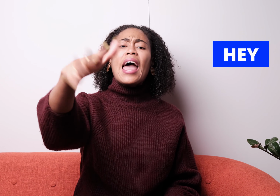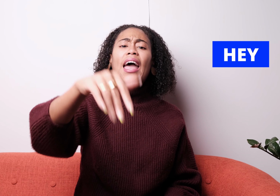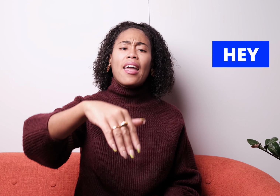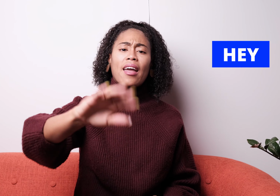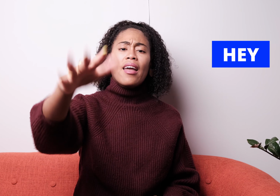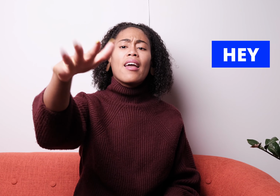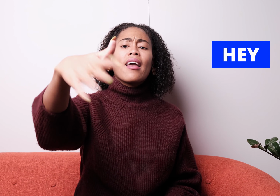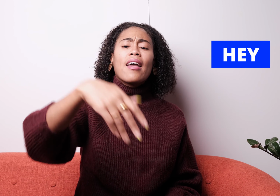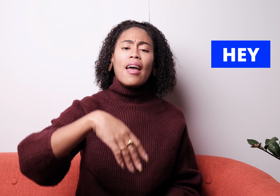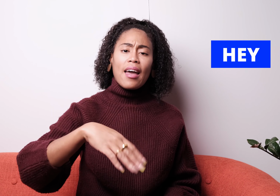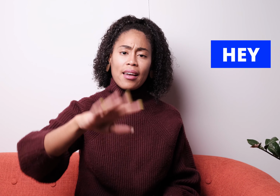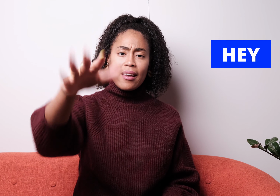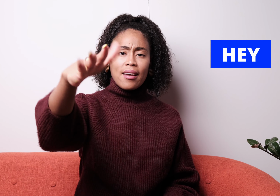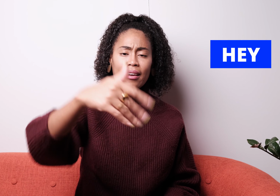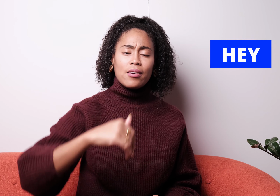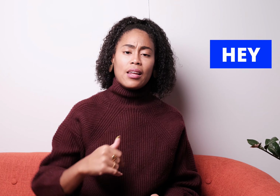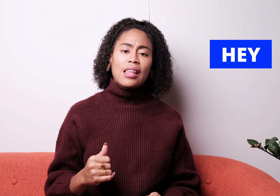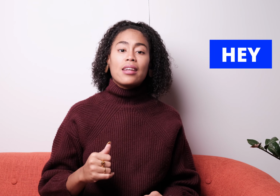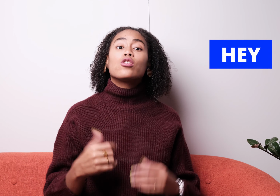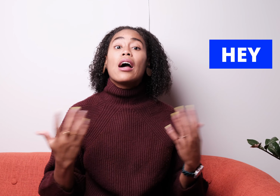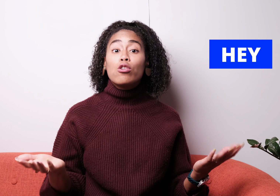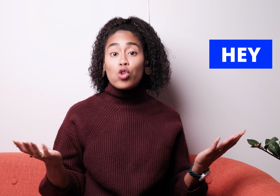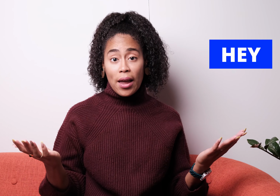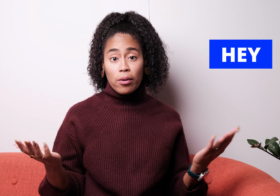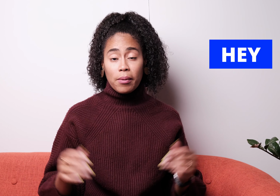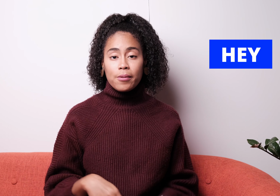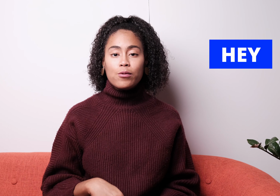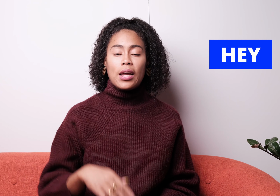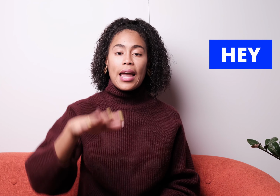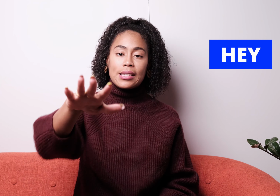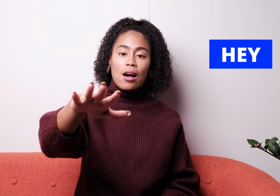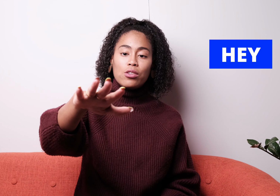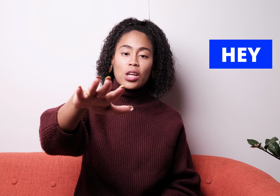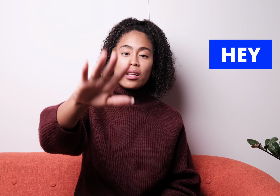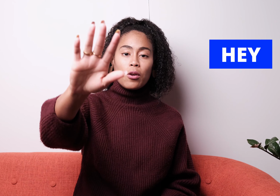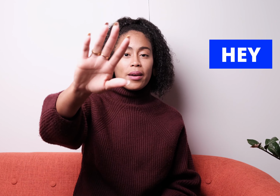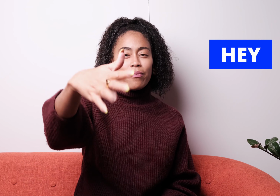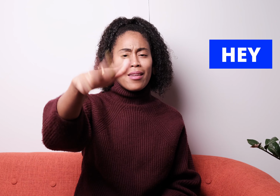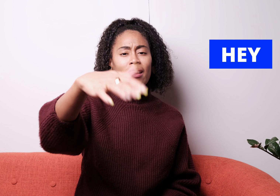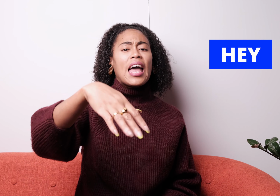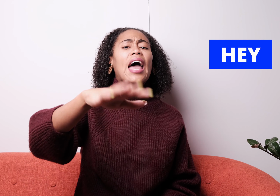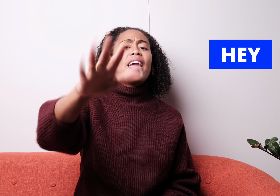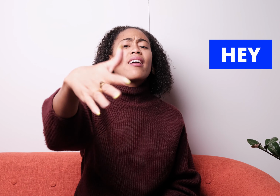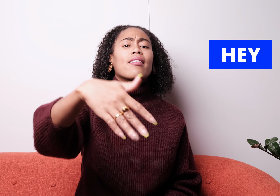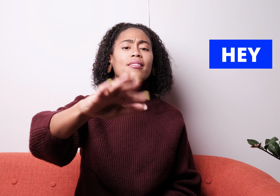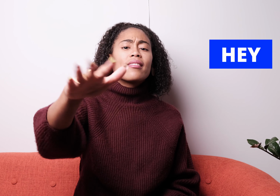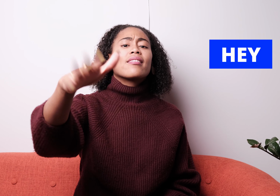hey, hey, like that. So now you try it with me, right? Hand out, shake it a little bit. Hey,